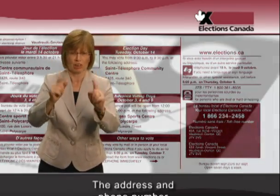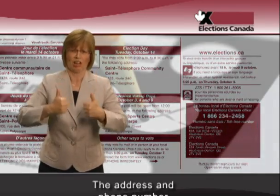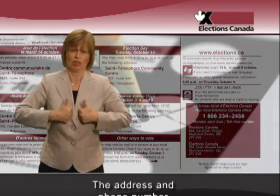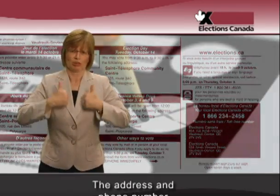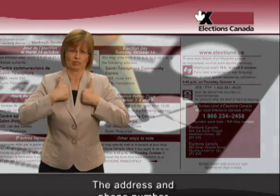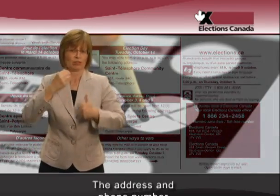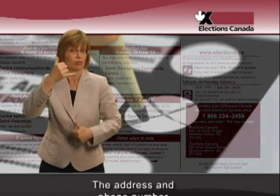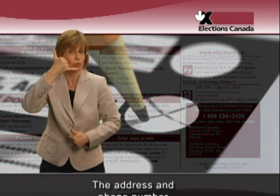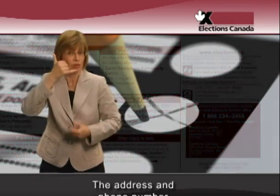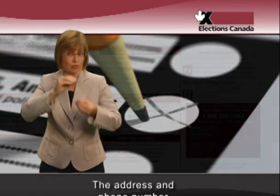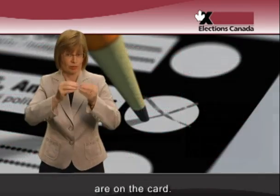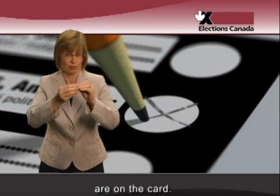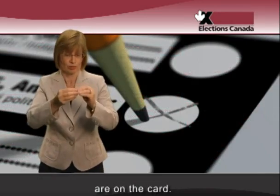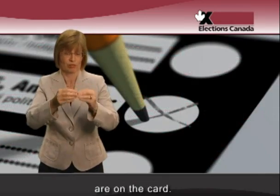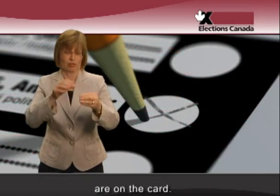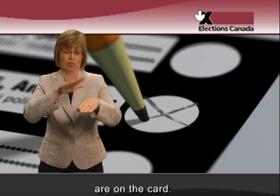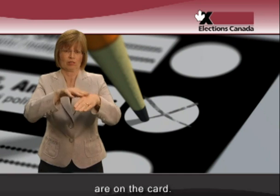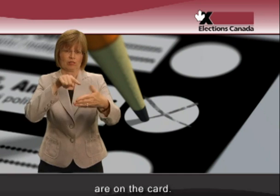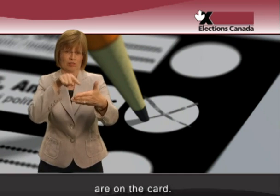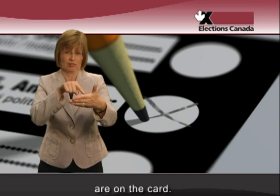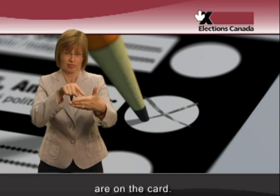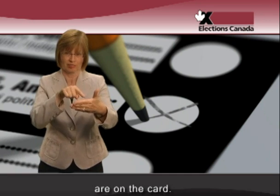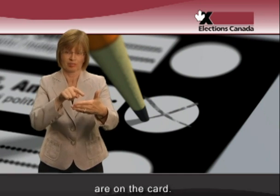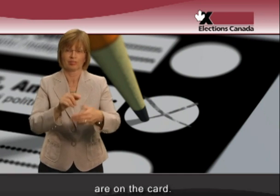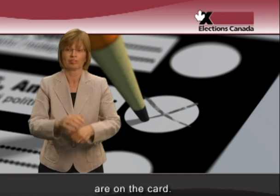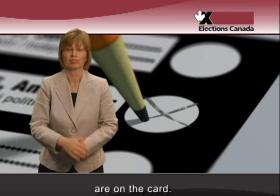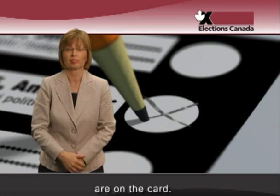The address and phone number are on the card.